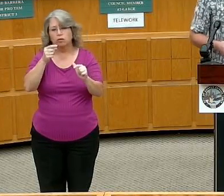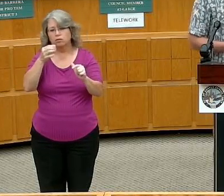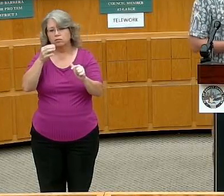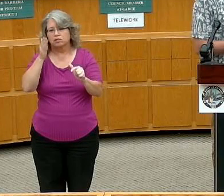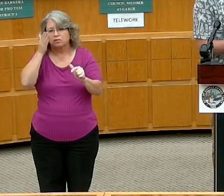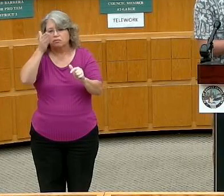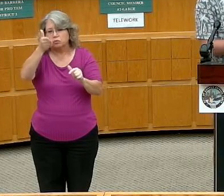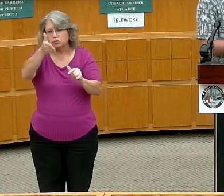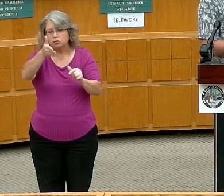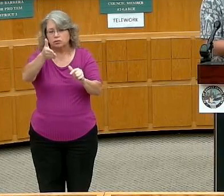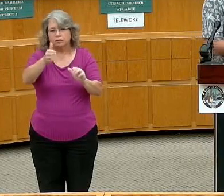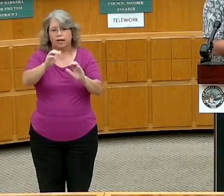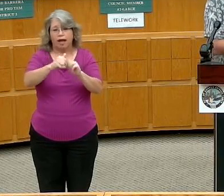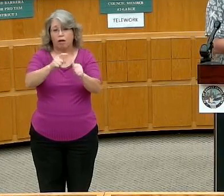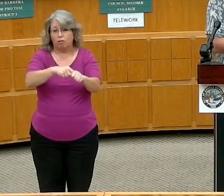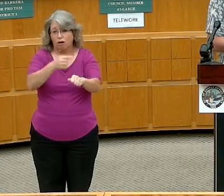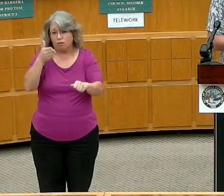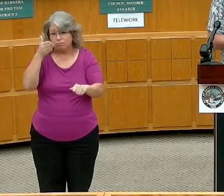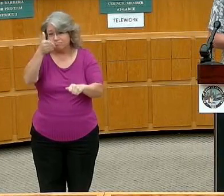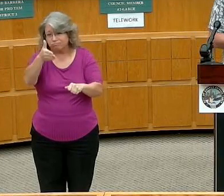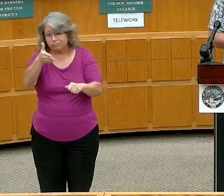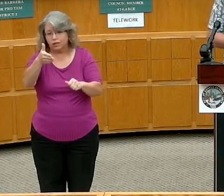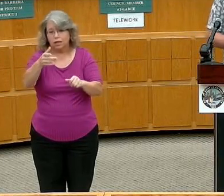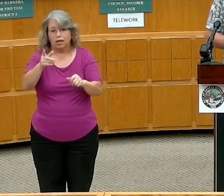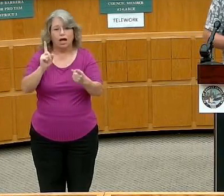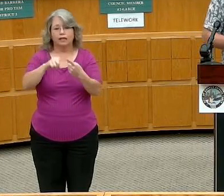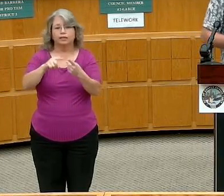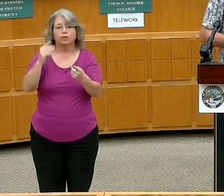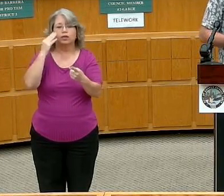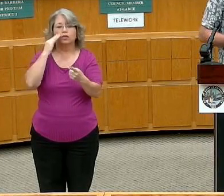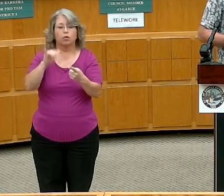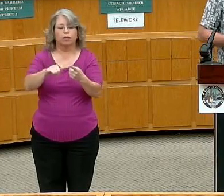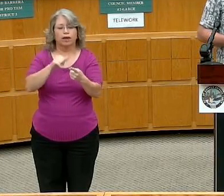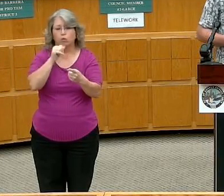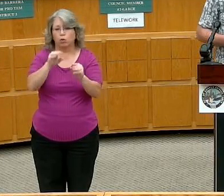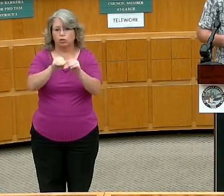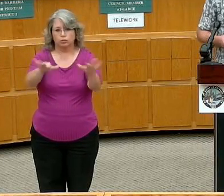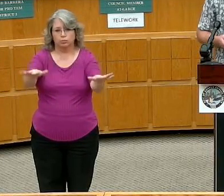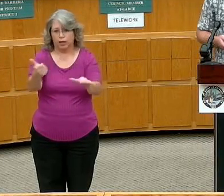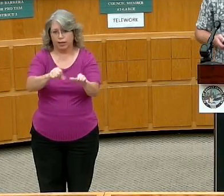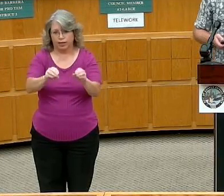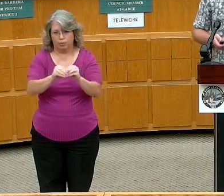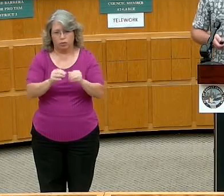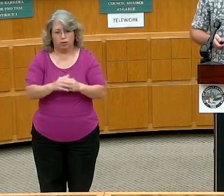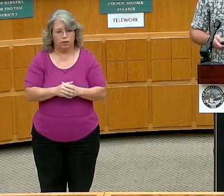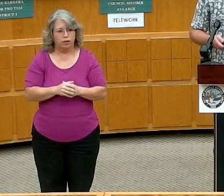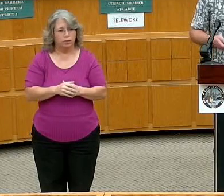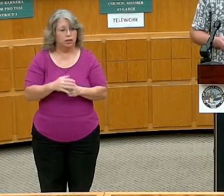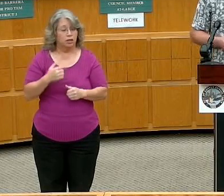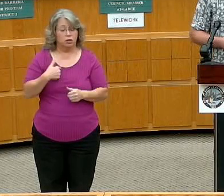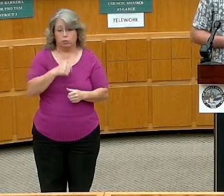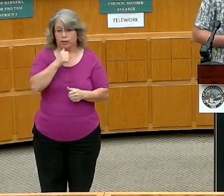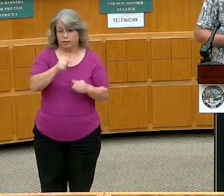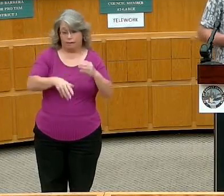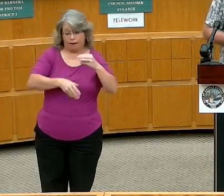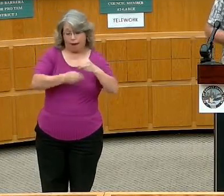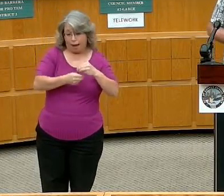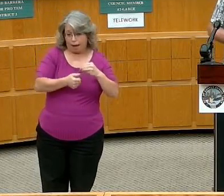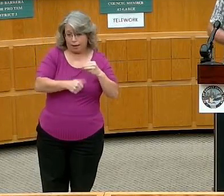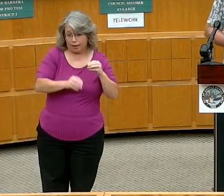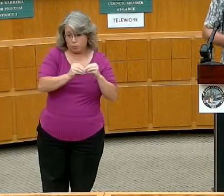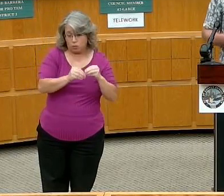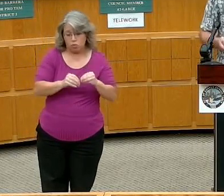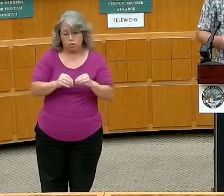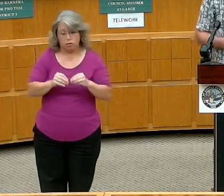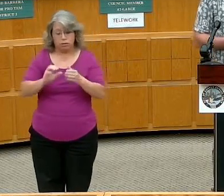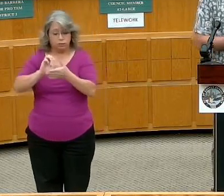sure. So that's maintain the present mandate. We didn't add any more and we didn't subtract anything, just maintain the present level of social